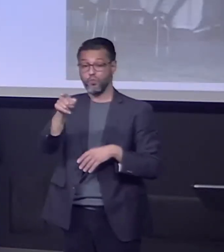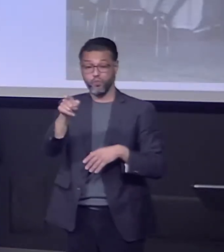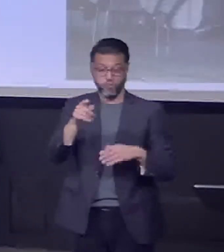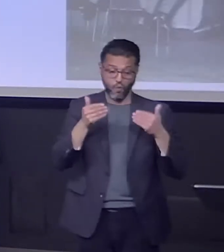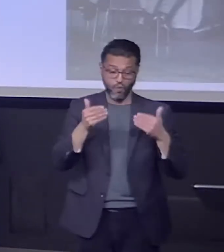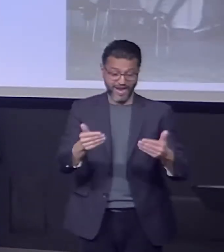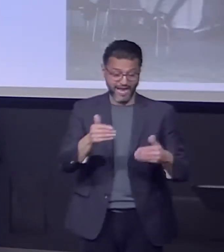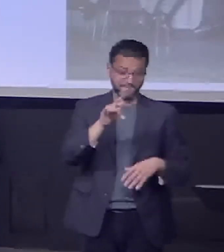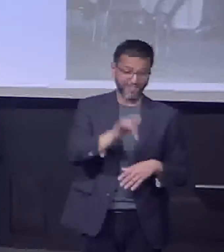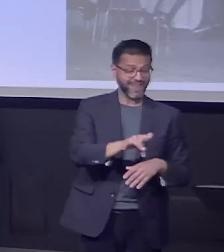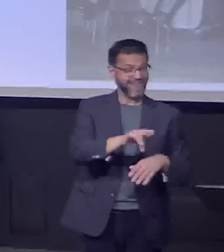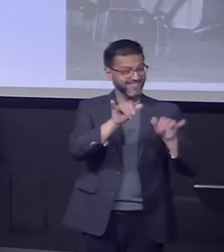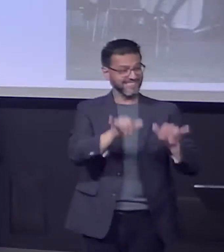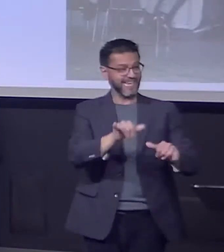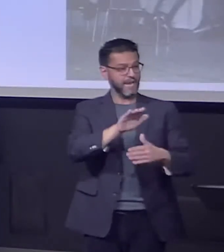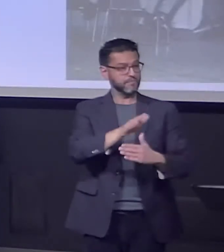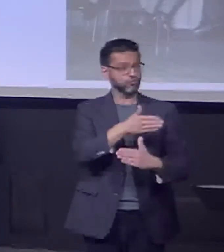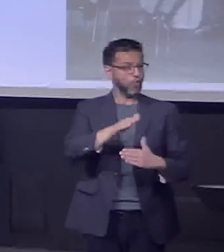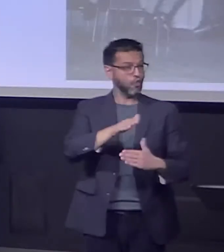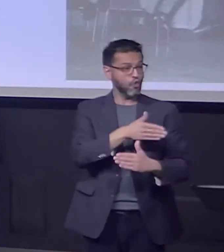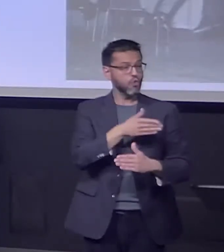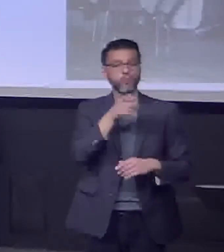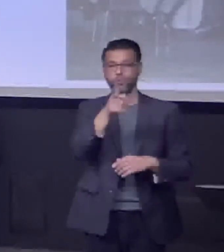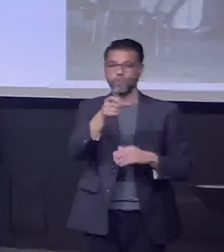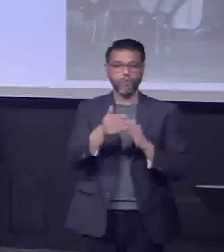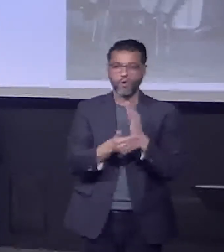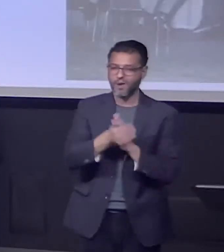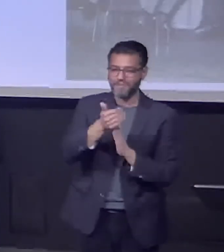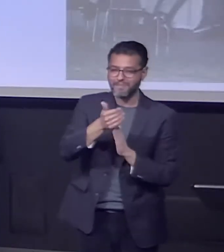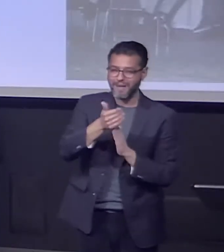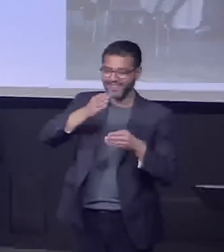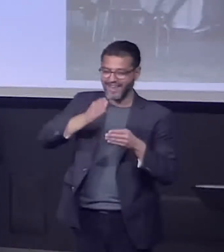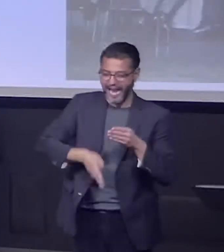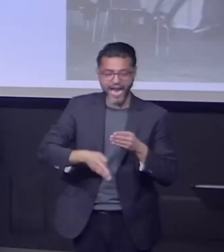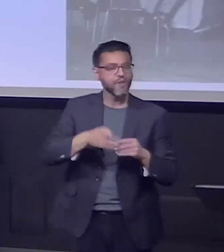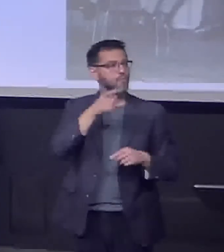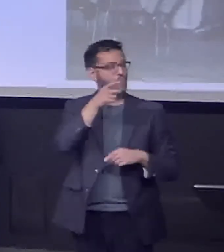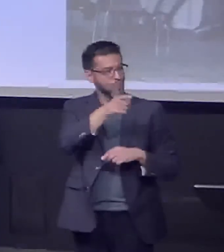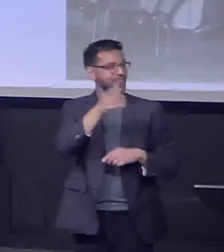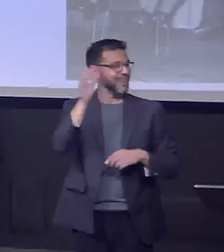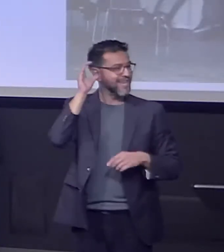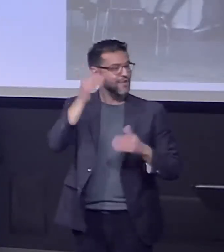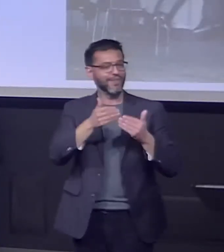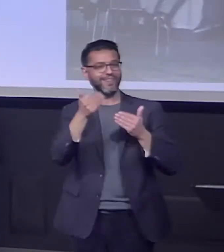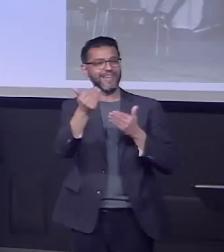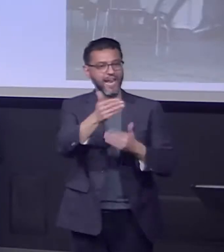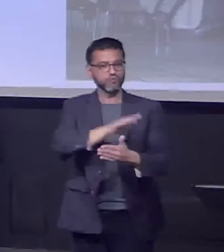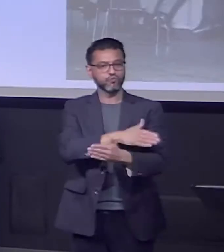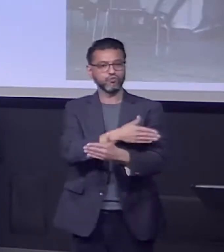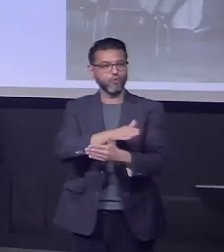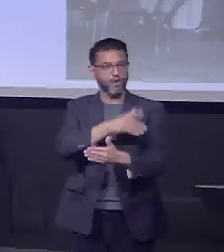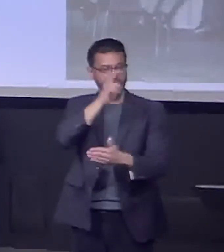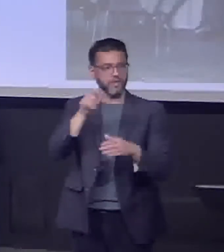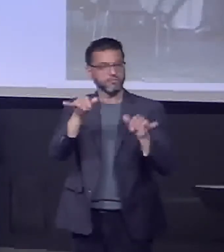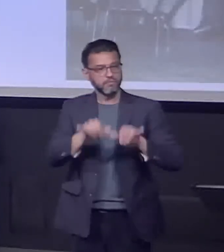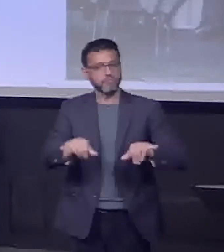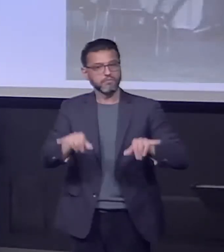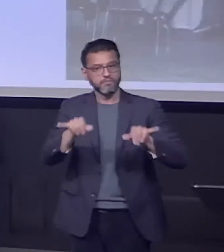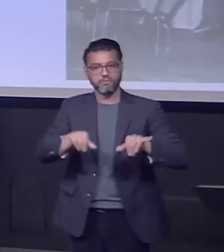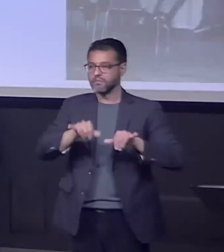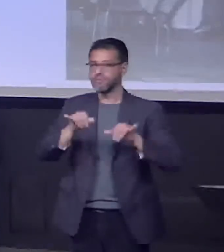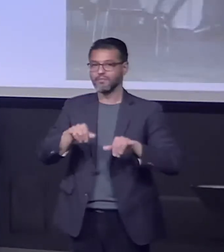that familiar track, you will automatically, at the end of that track, you will hear the next track. Yeah, Tom